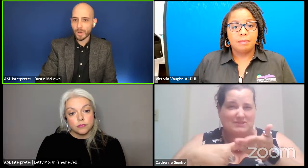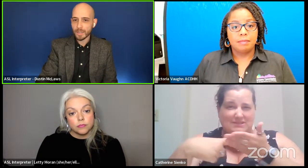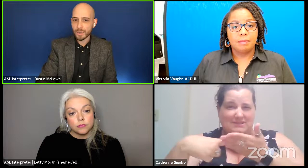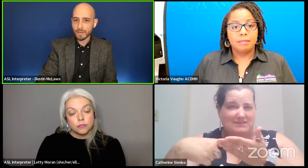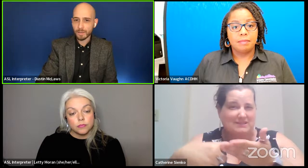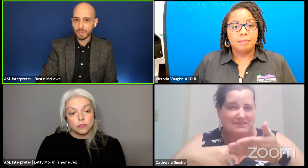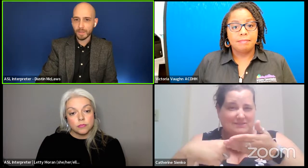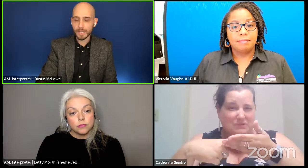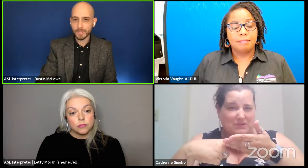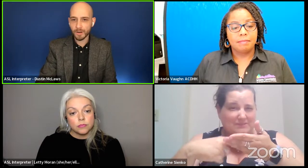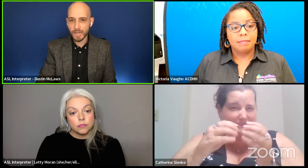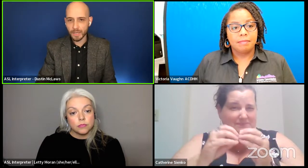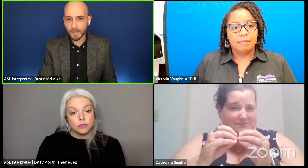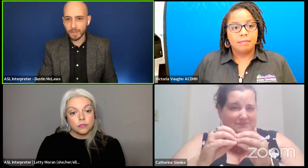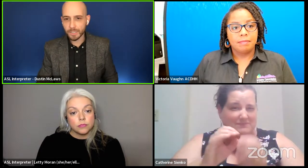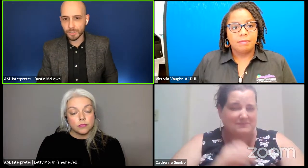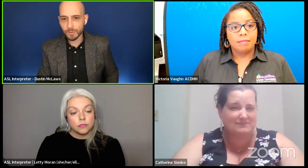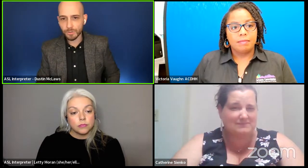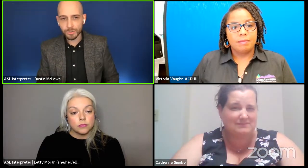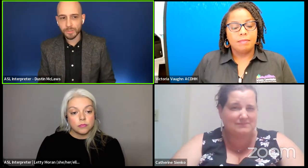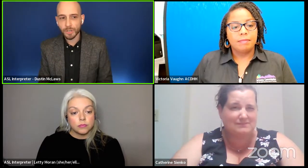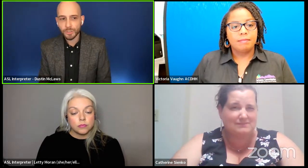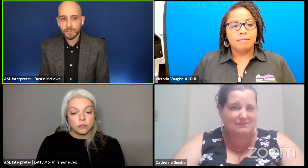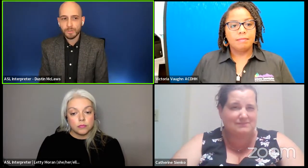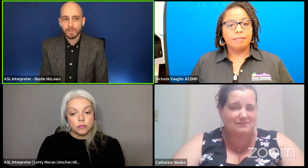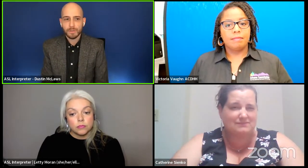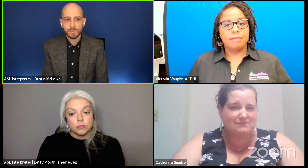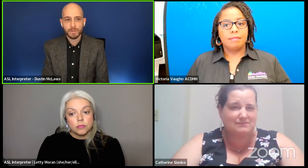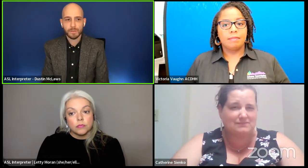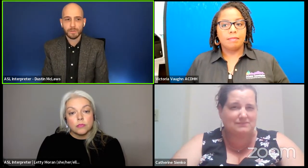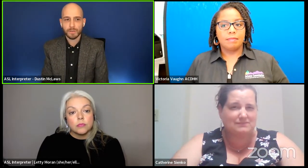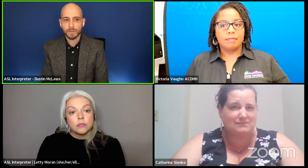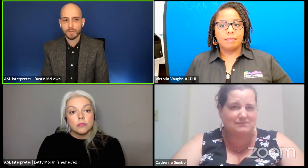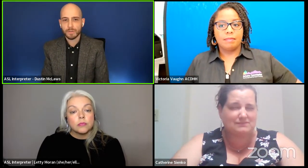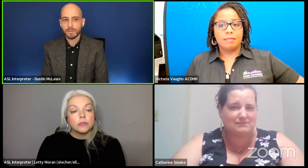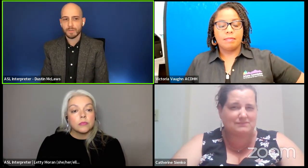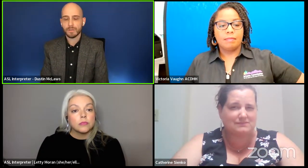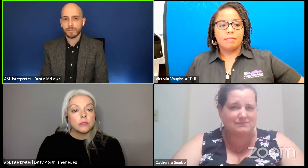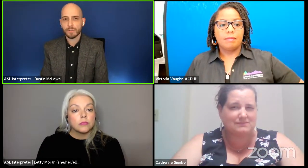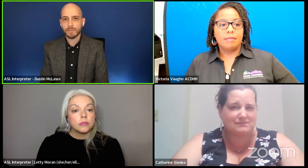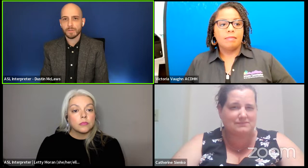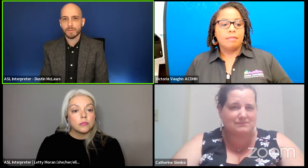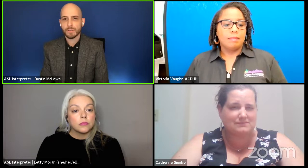While we're waiting, is there any additional discussion?